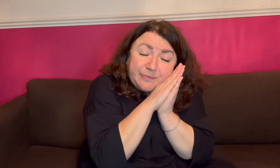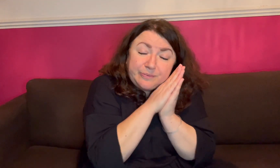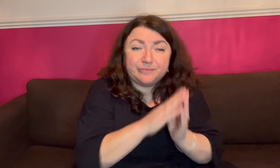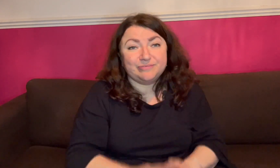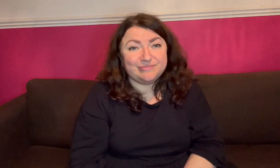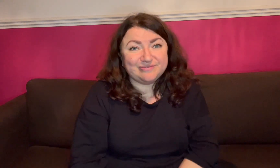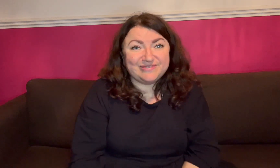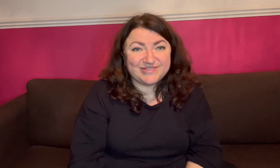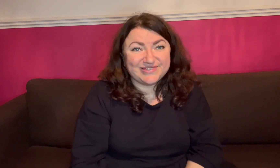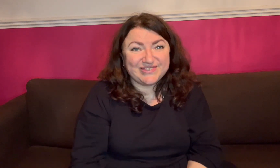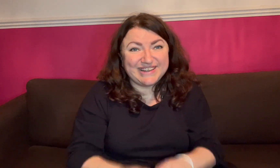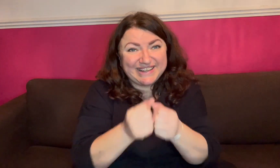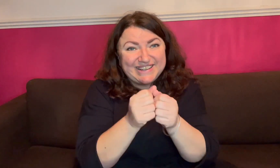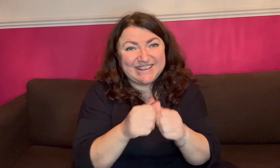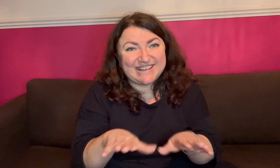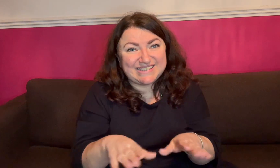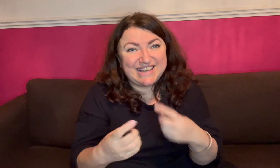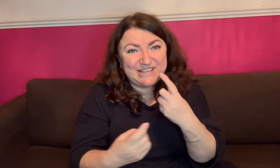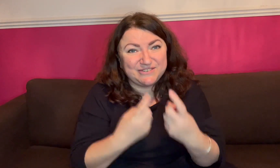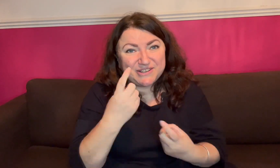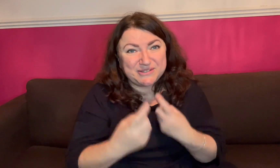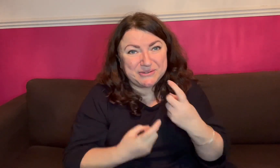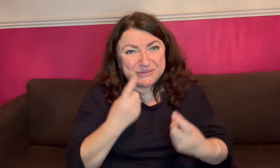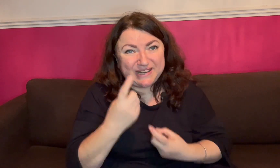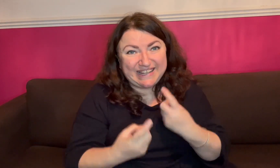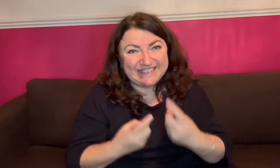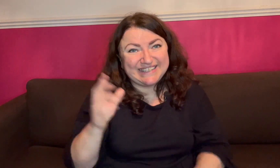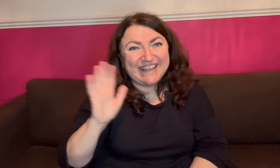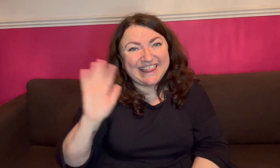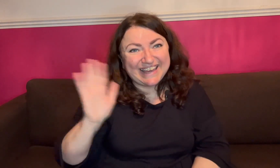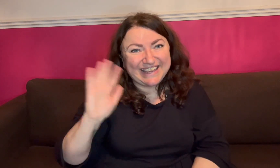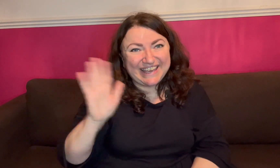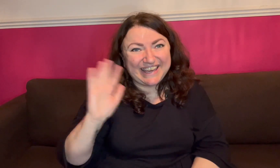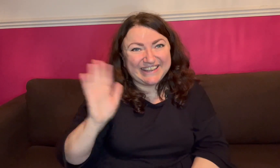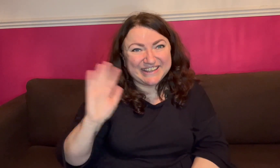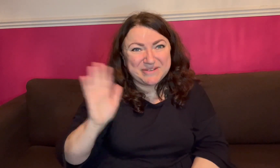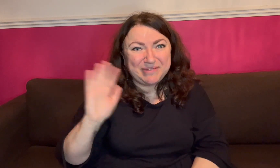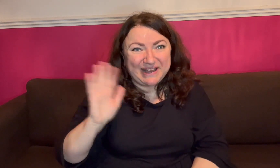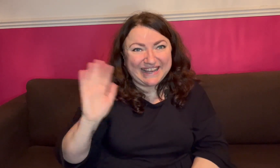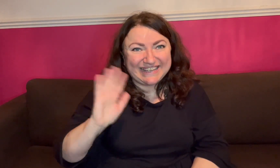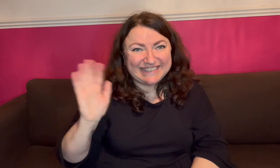That's the end of our story. Thank you. Goodbye.